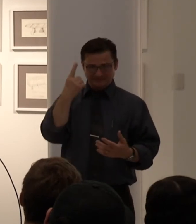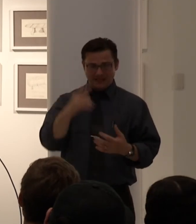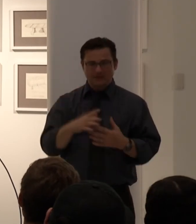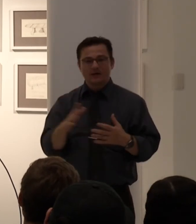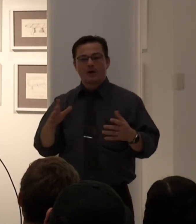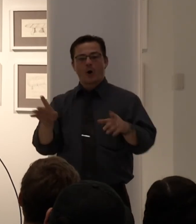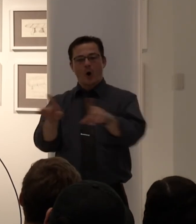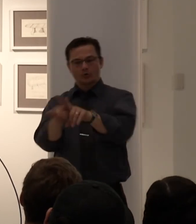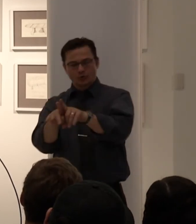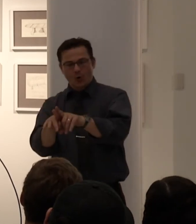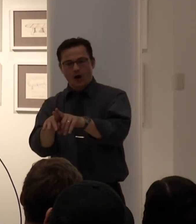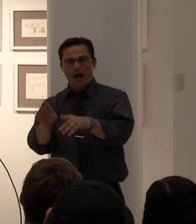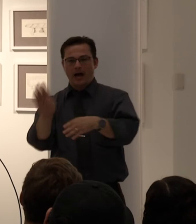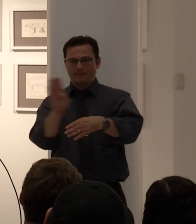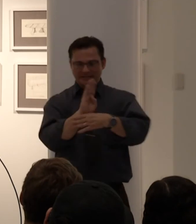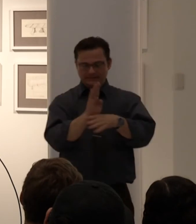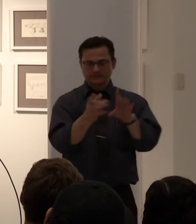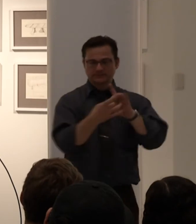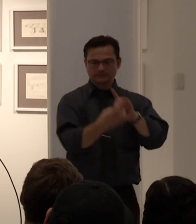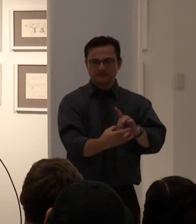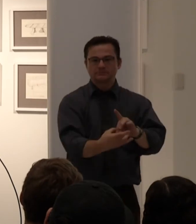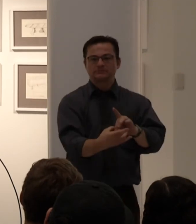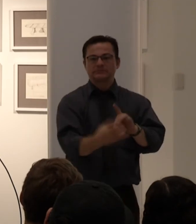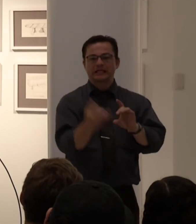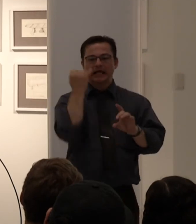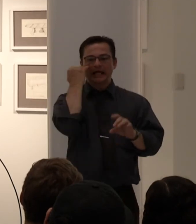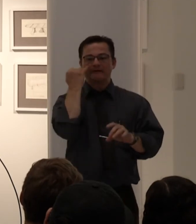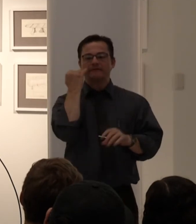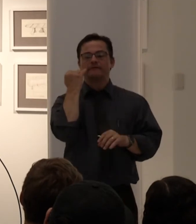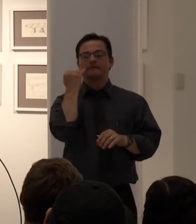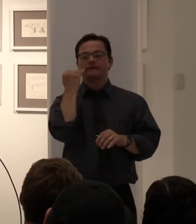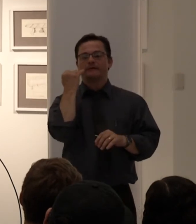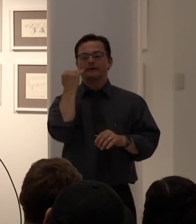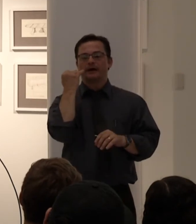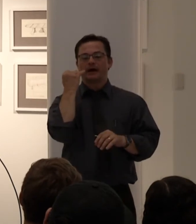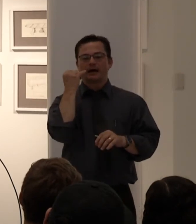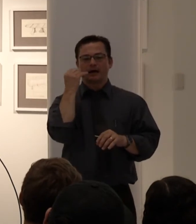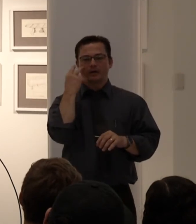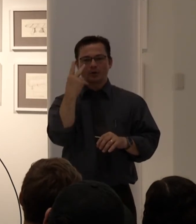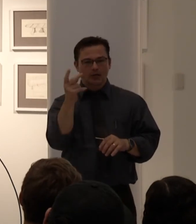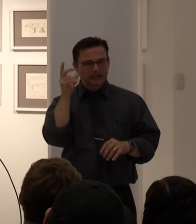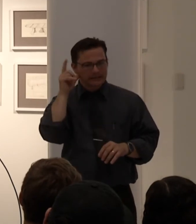The other thing is, on a business basis, if I had to look and listen to